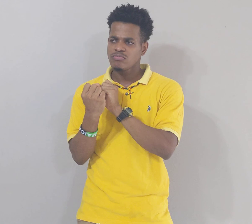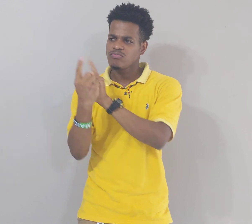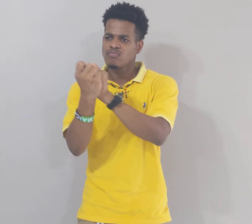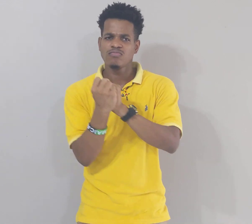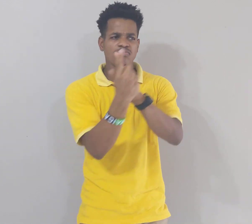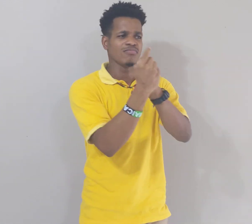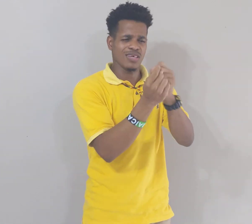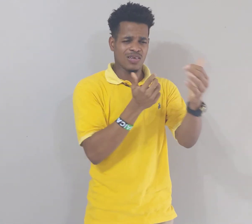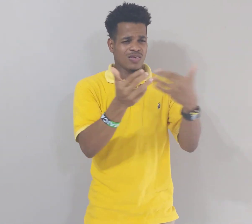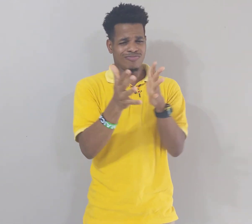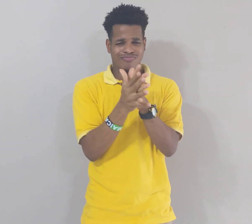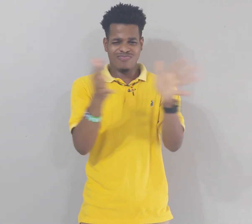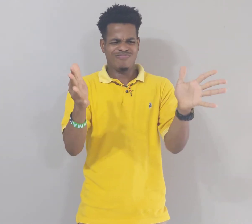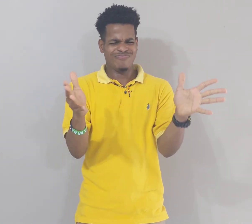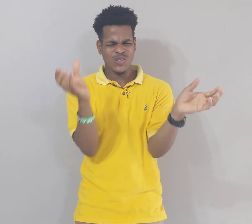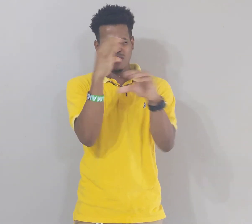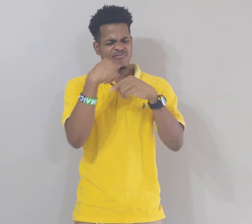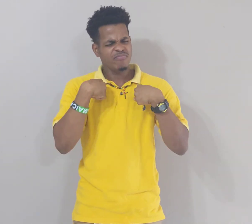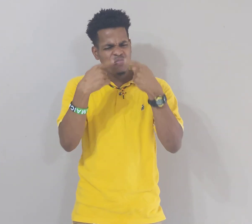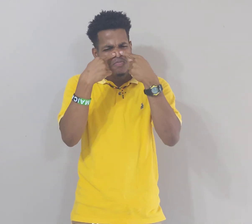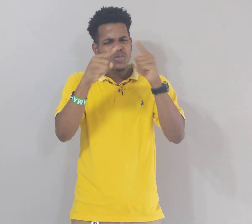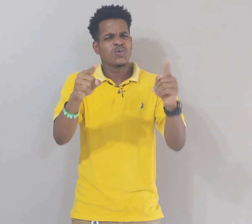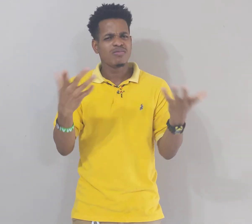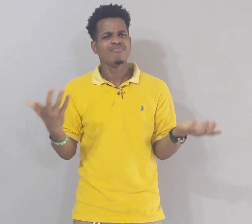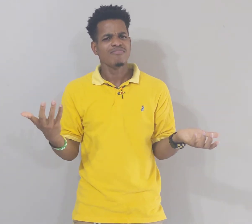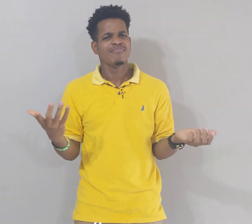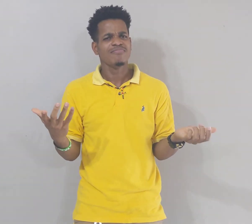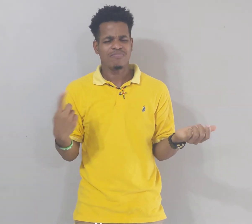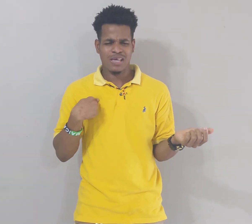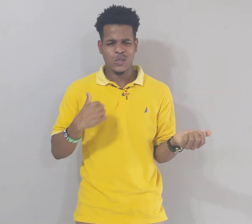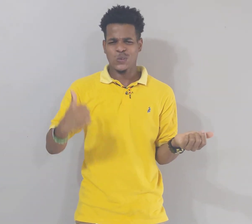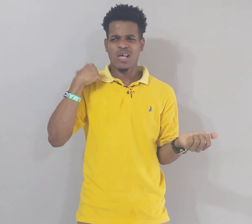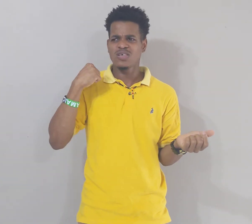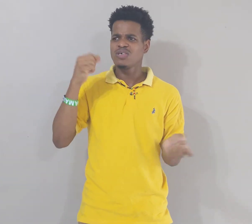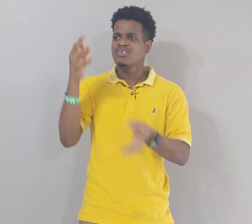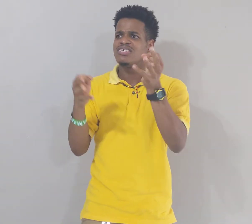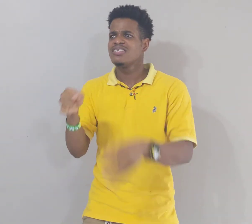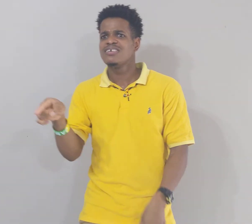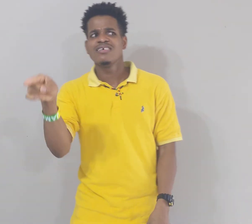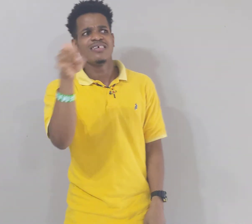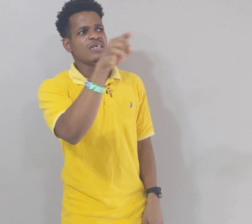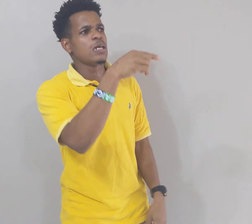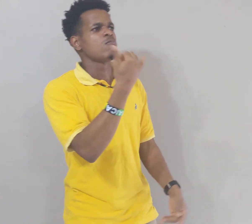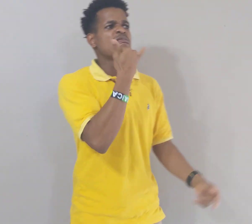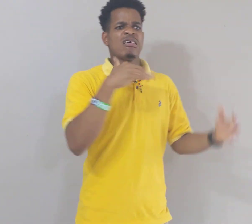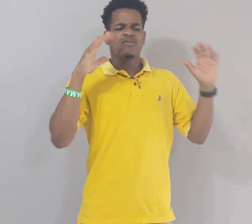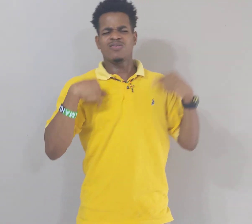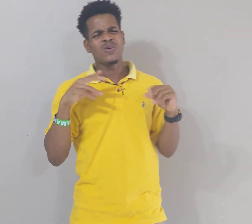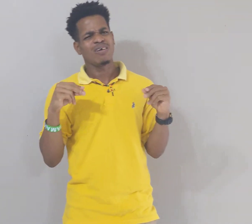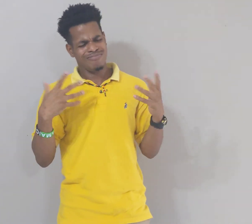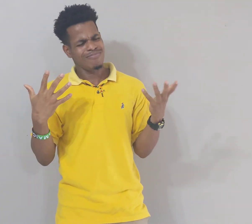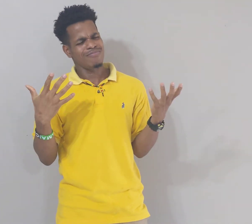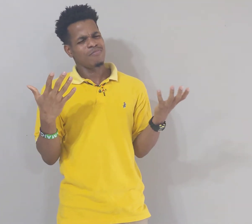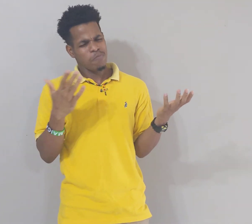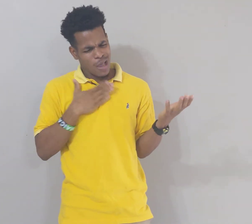And it was amazing to see how I can meet with people in all different places, and not